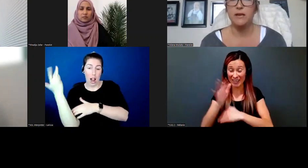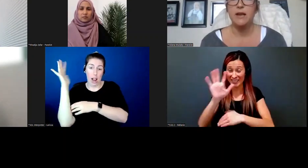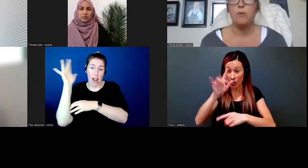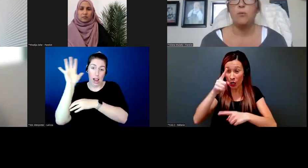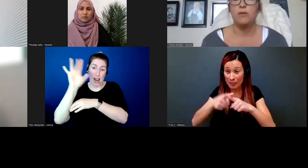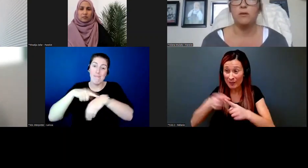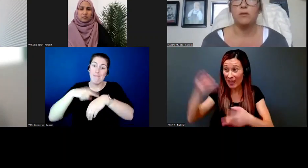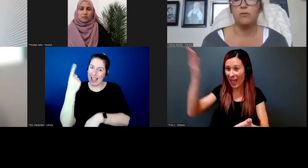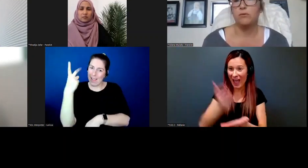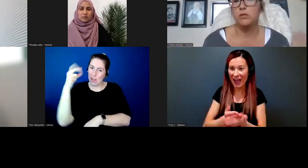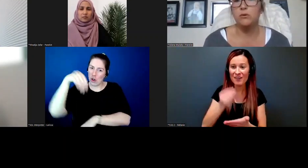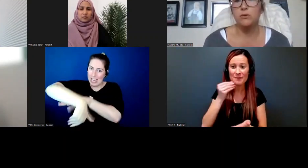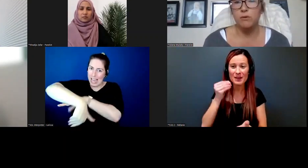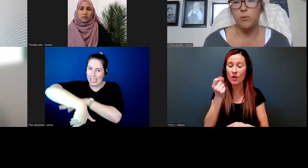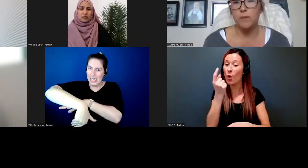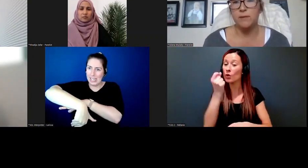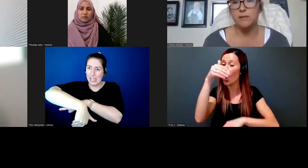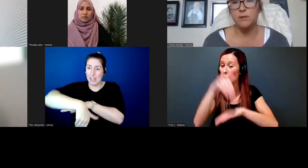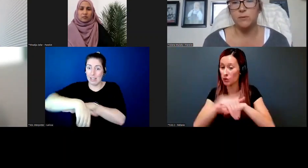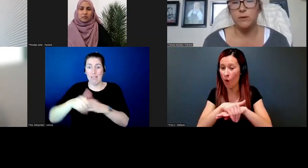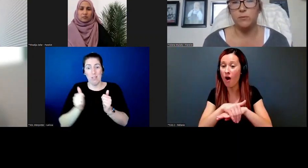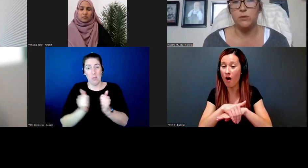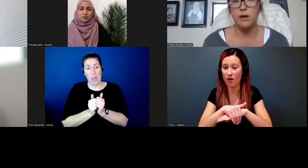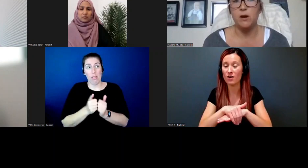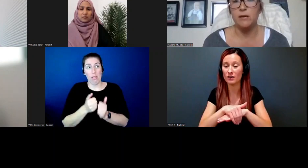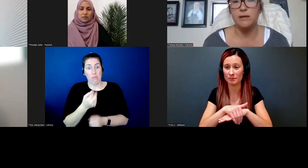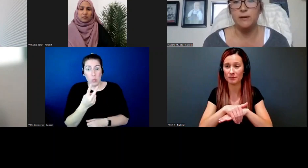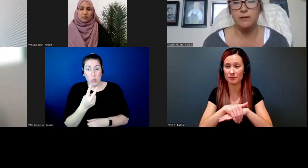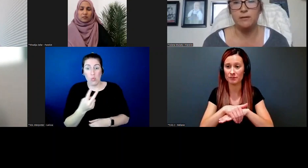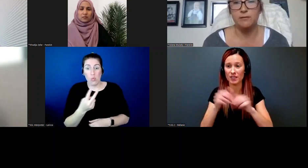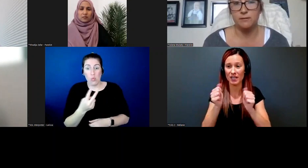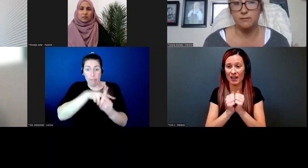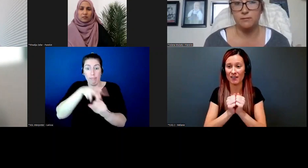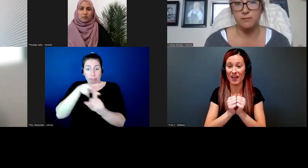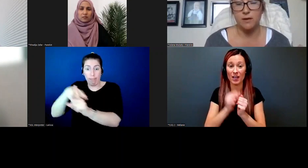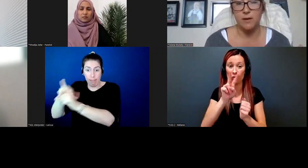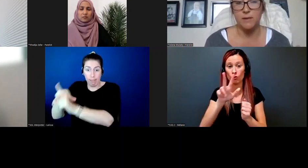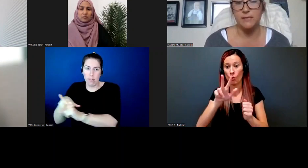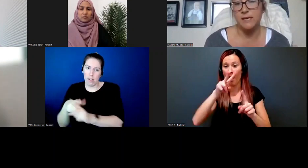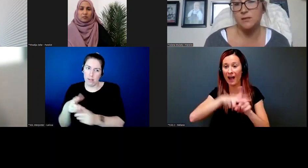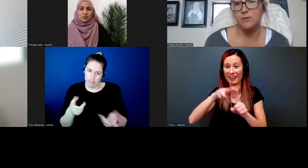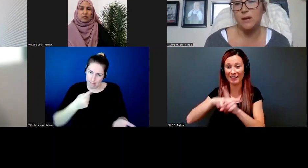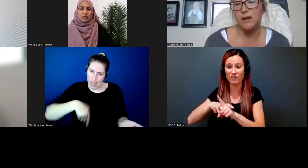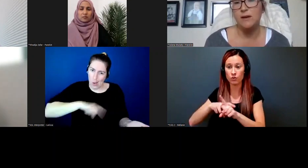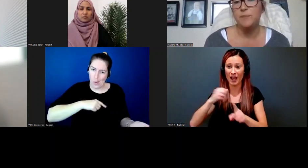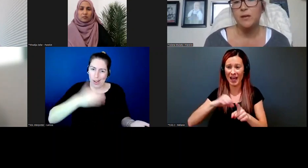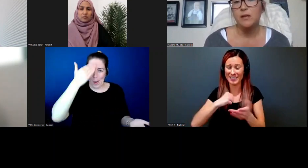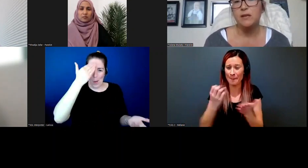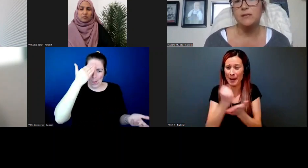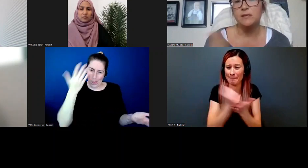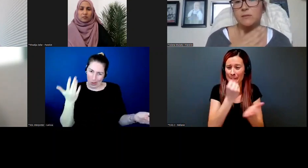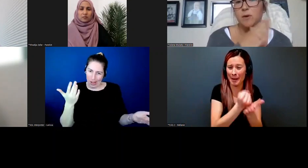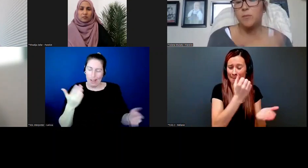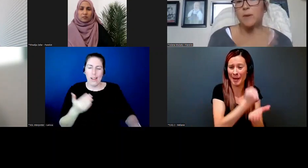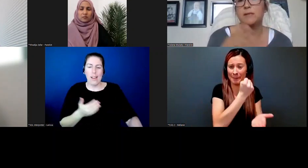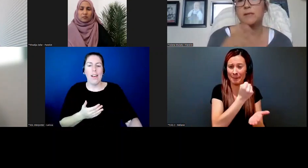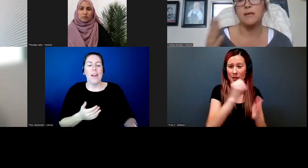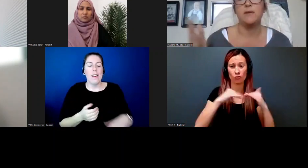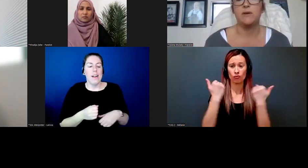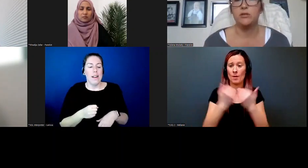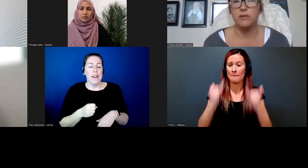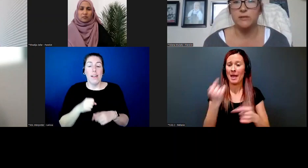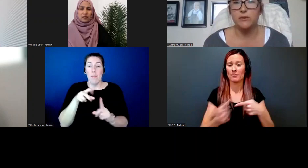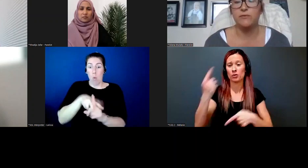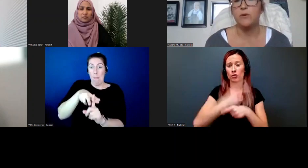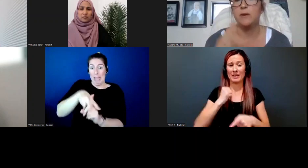at night, with 2 to 3 appointments in between, which we all can attest to, that these appointments